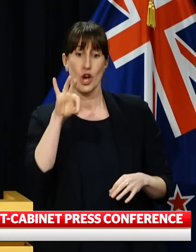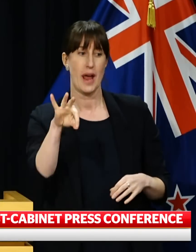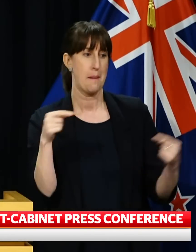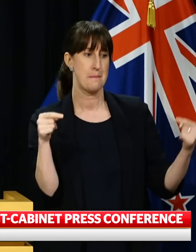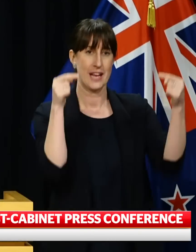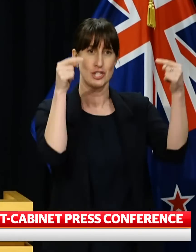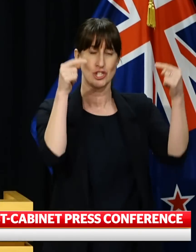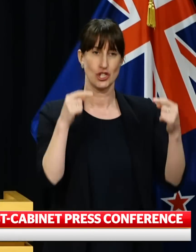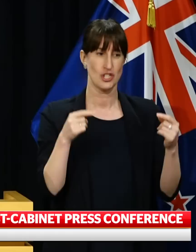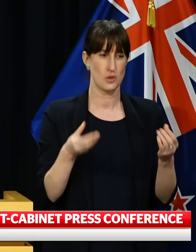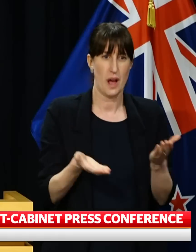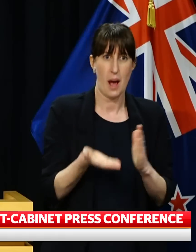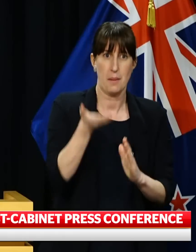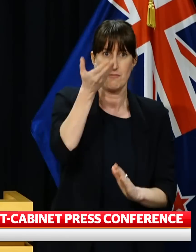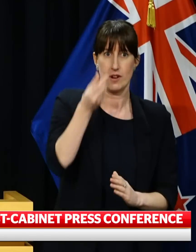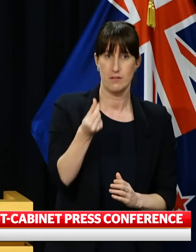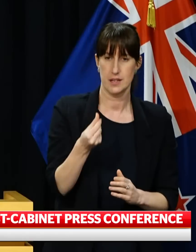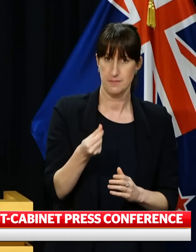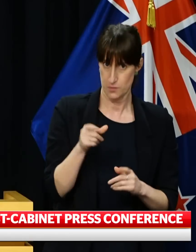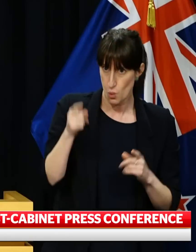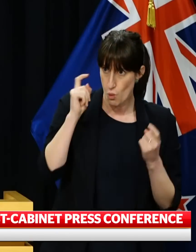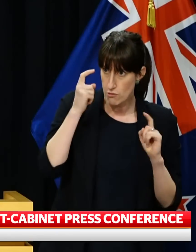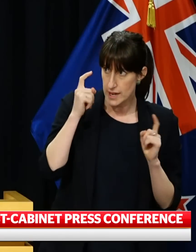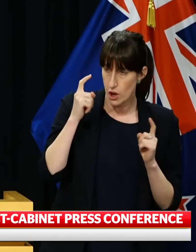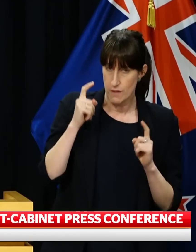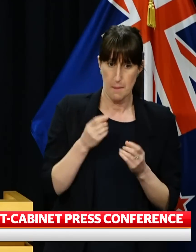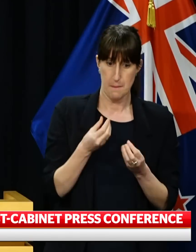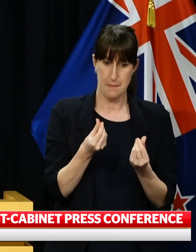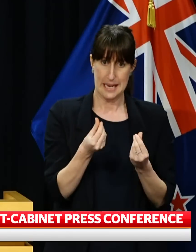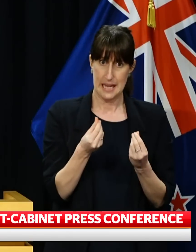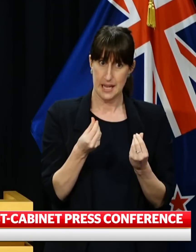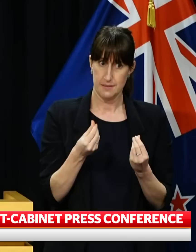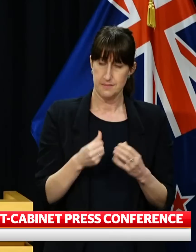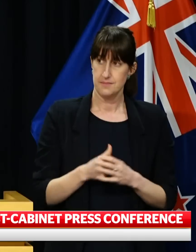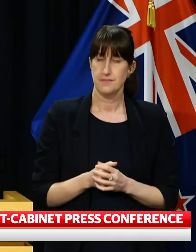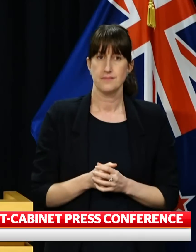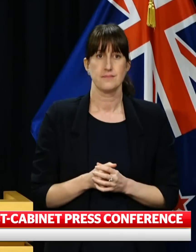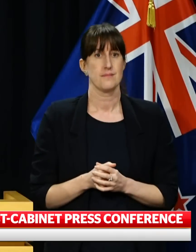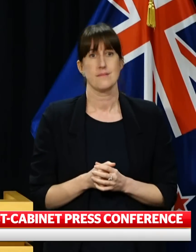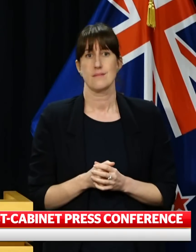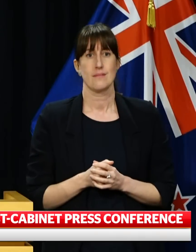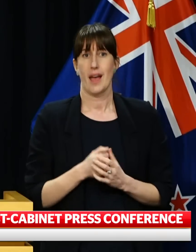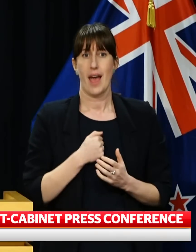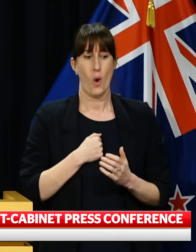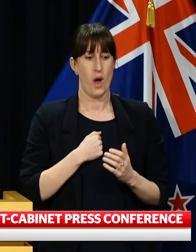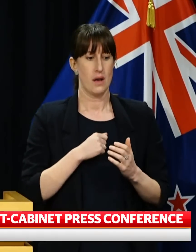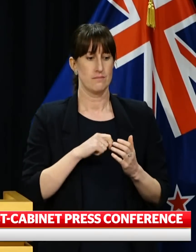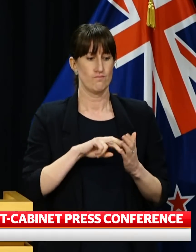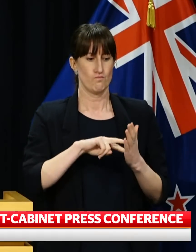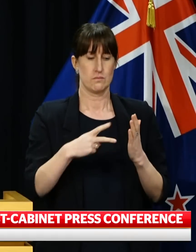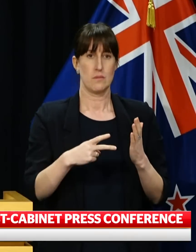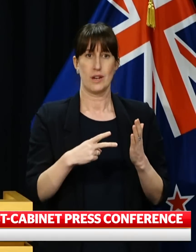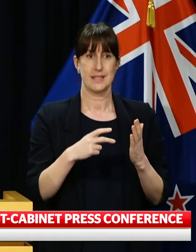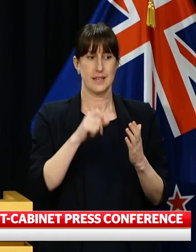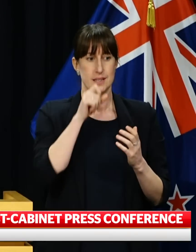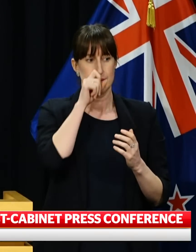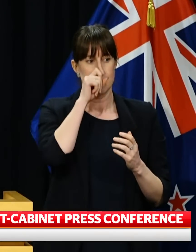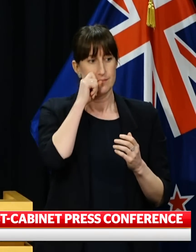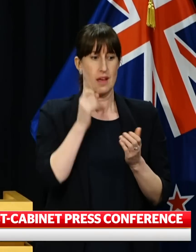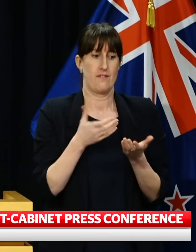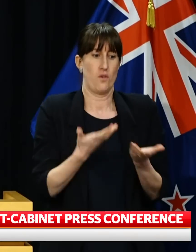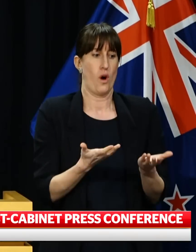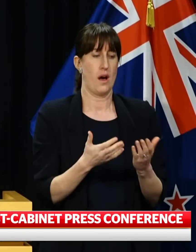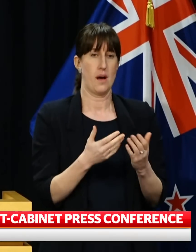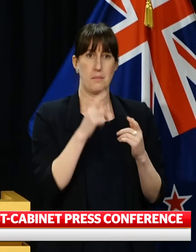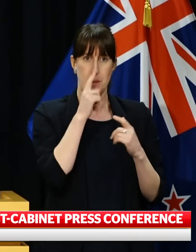millions of dollars. Are you worried about a shortfall between the two major parties? We're not designing our policies to appease millionaires. The National Party are